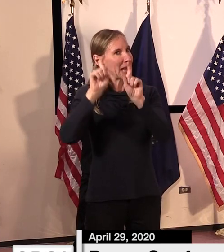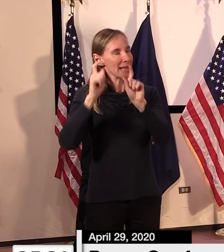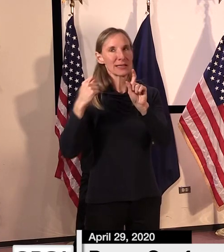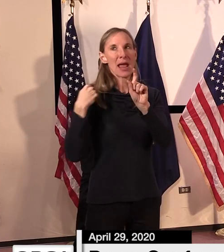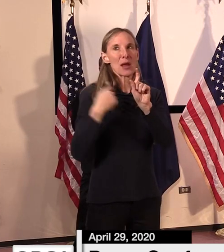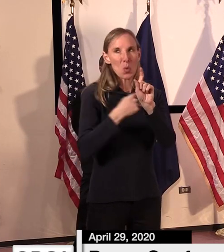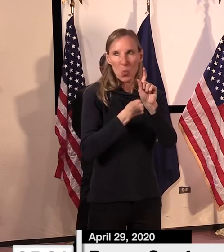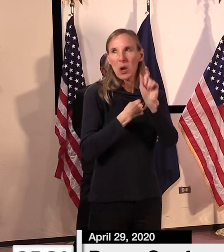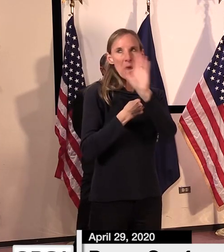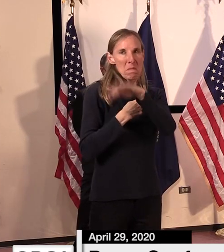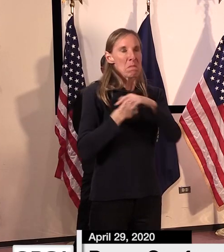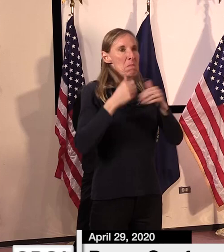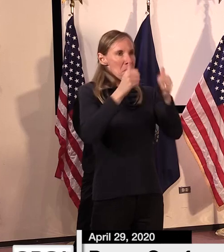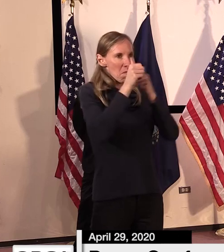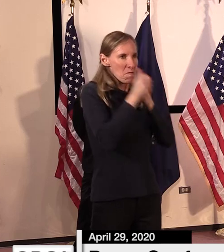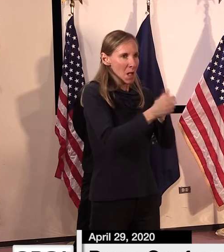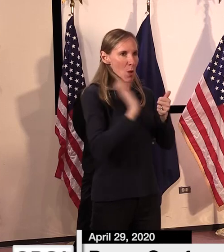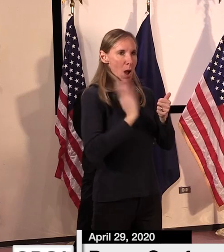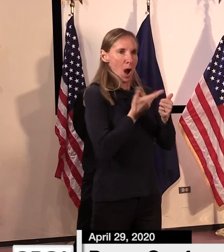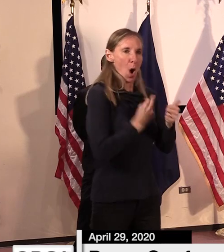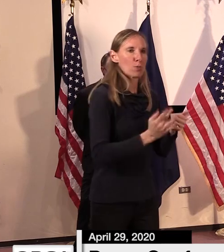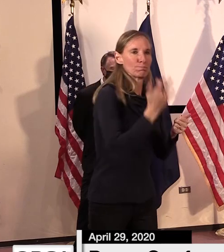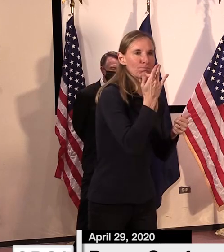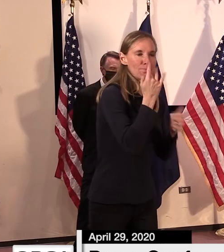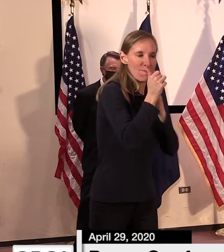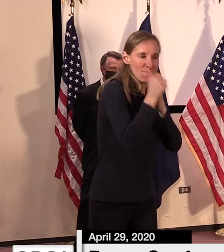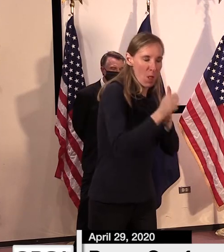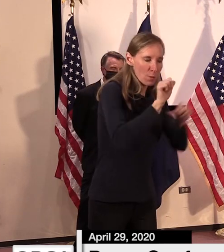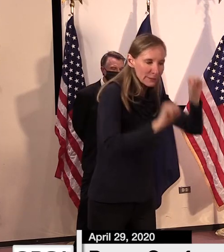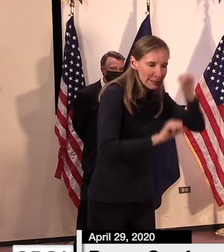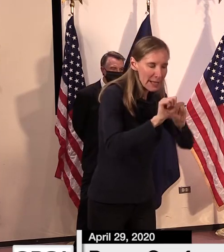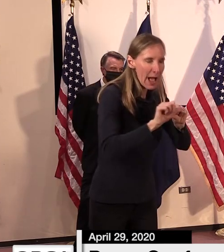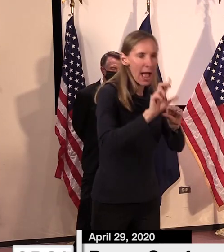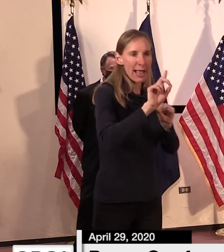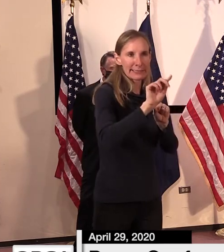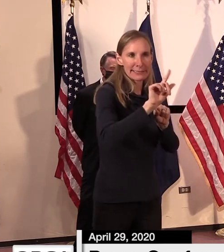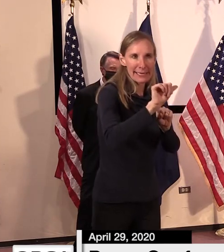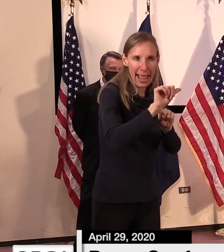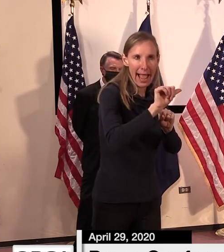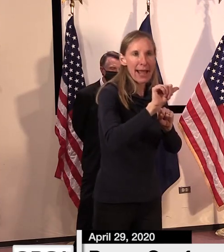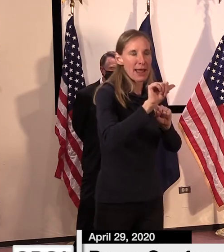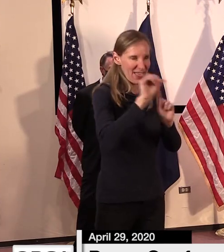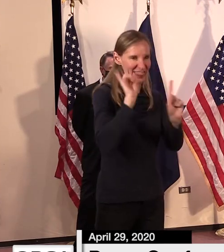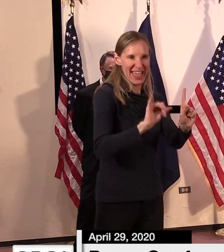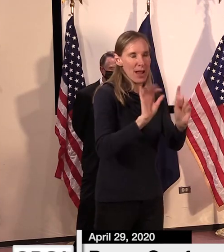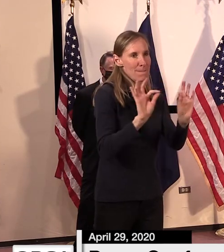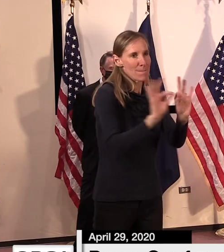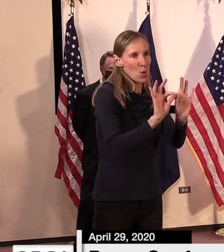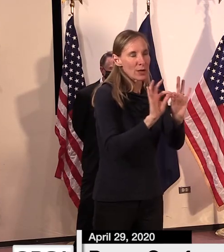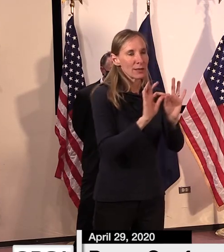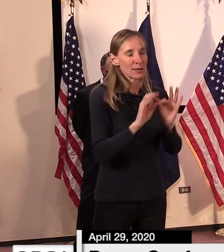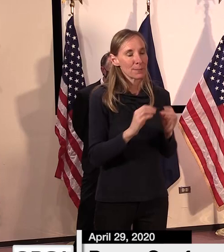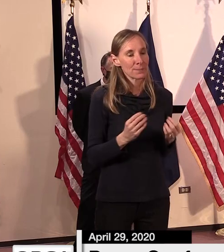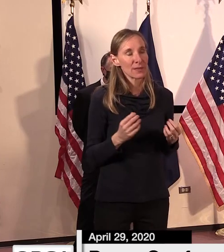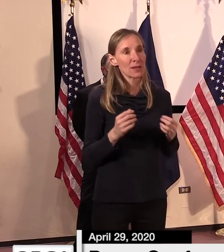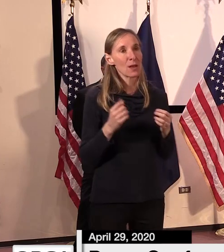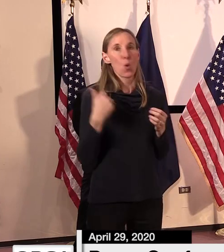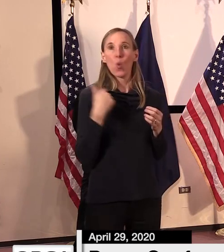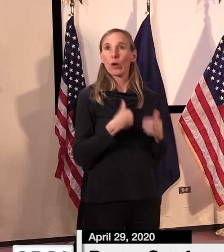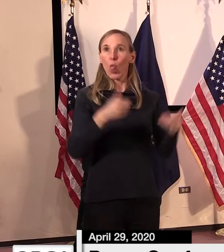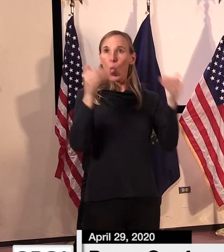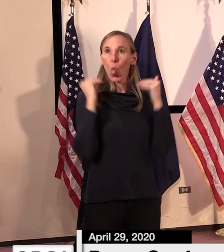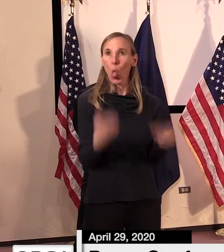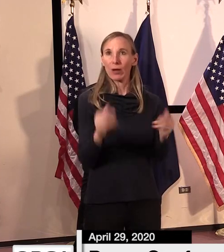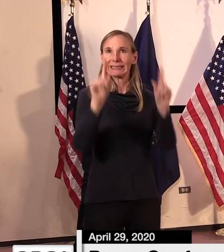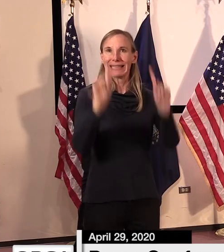in line with science and the data. We simply cannot roll out expanded testing without being very intentional in our